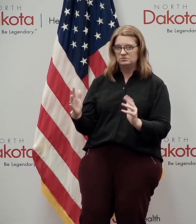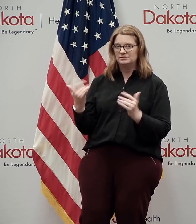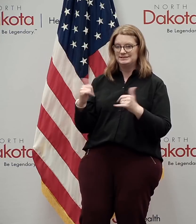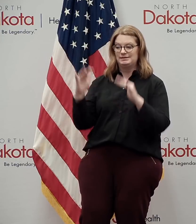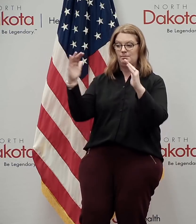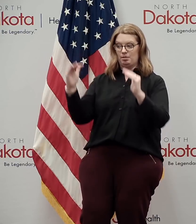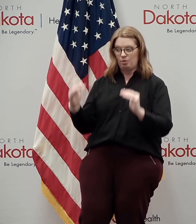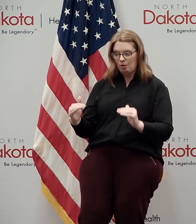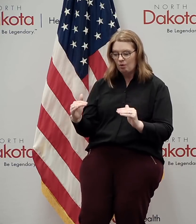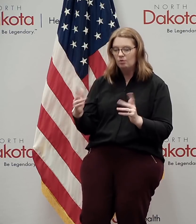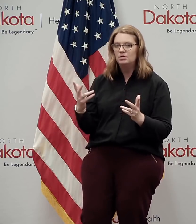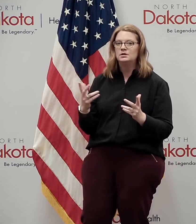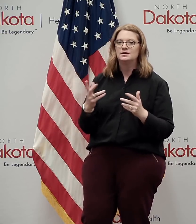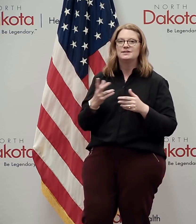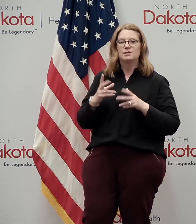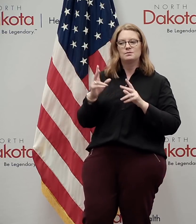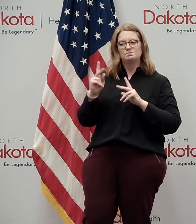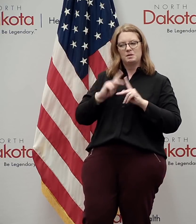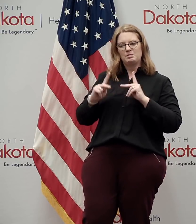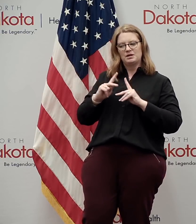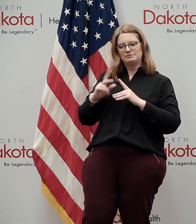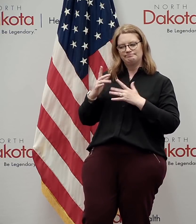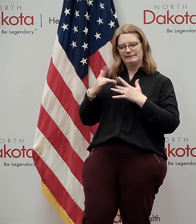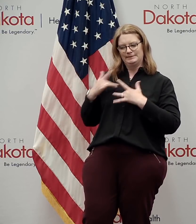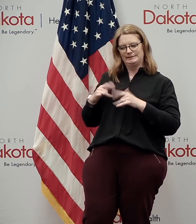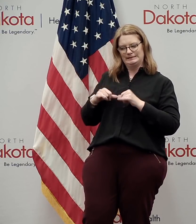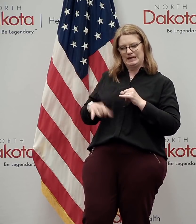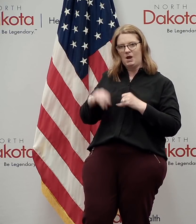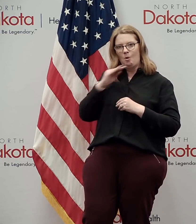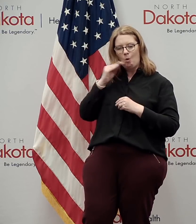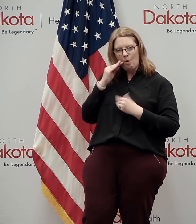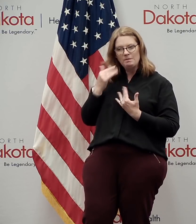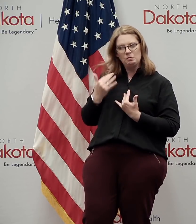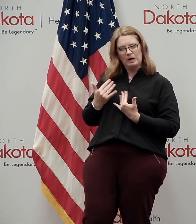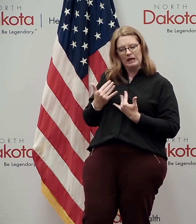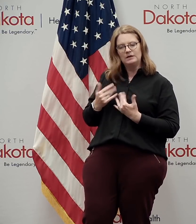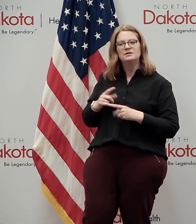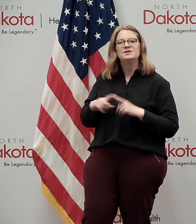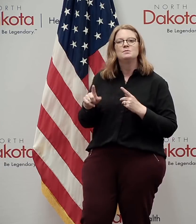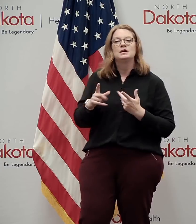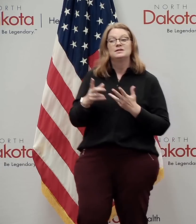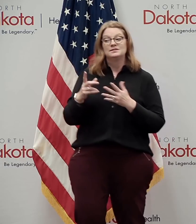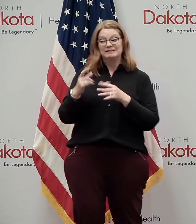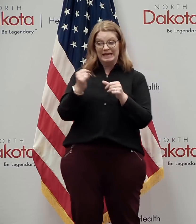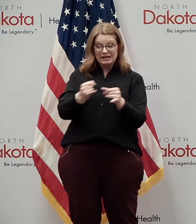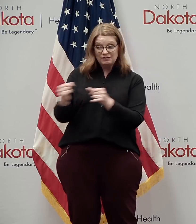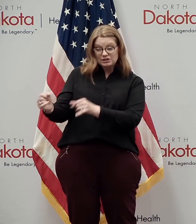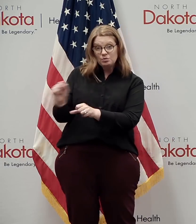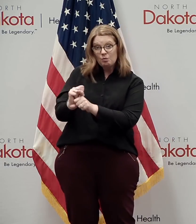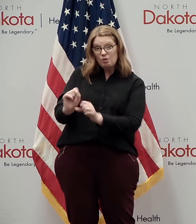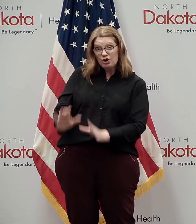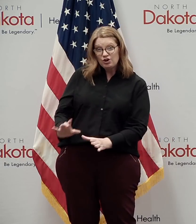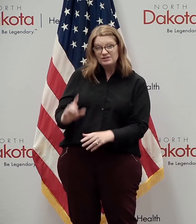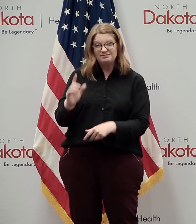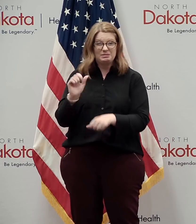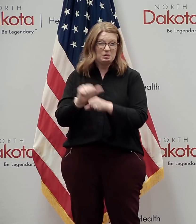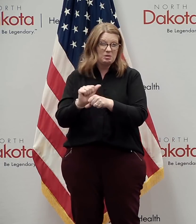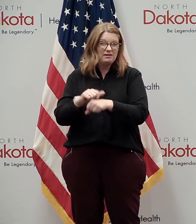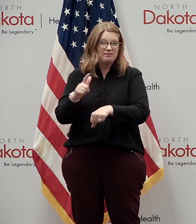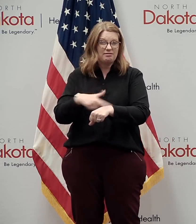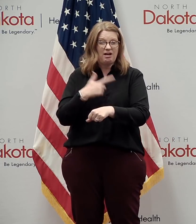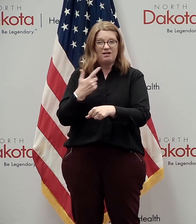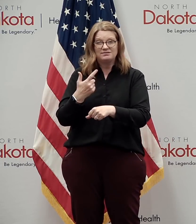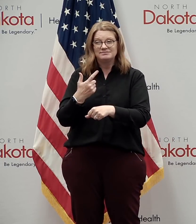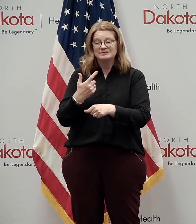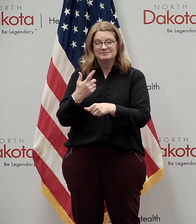was, and so I don't think that's an issue. But any individual worker, working long shifts, it's hard being